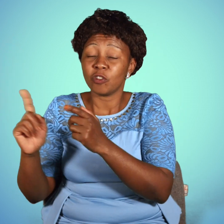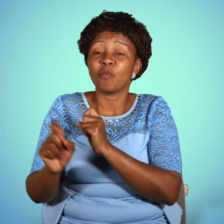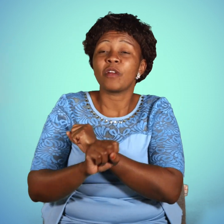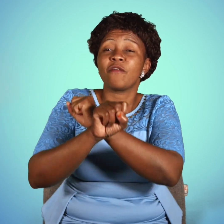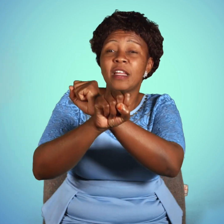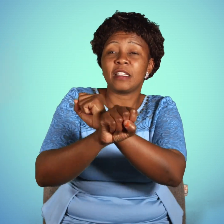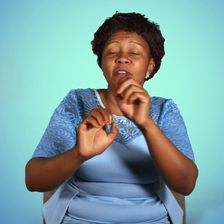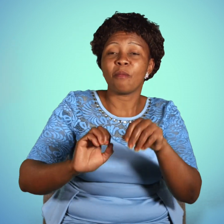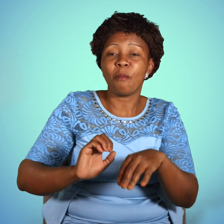prevent pregnancy.